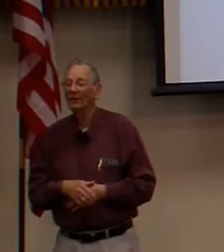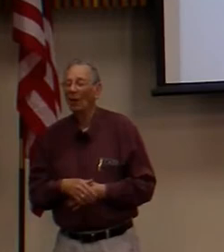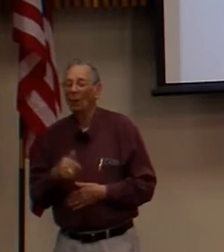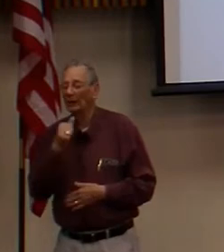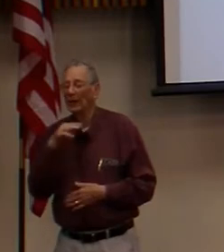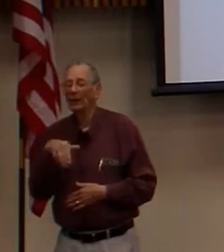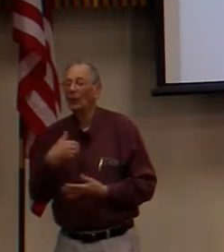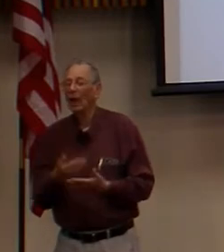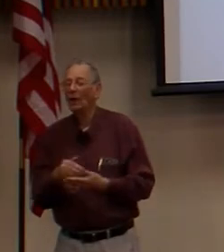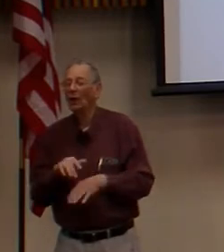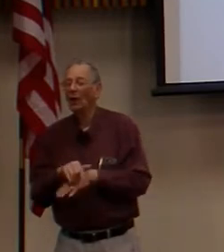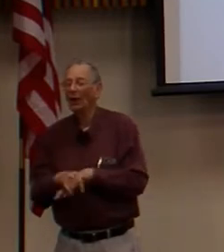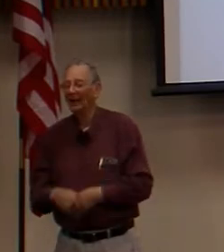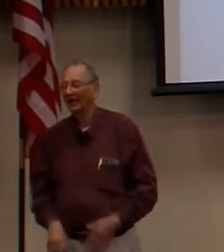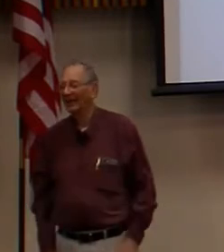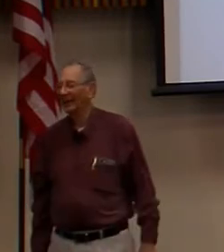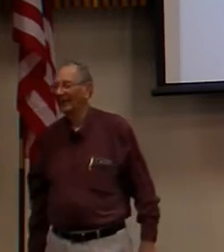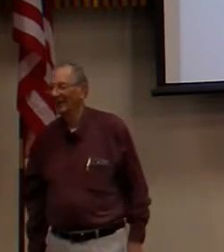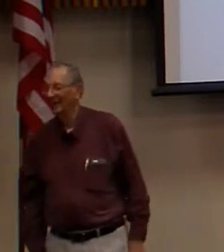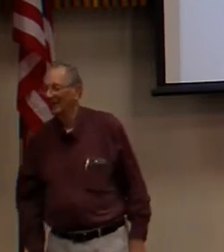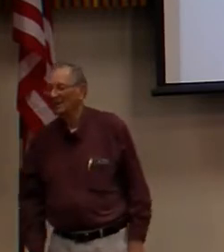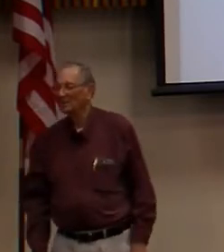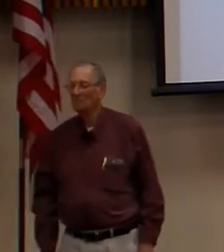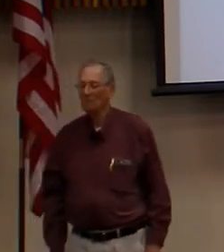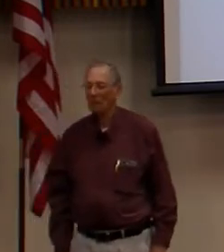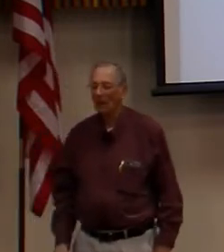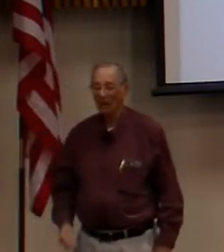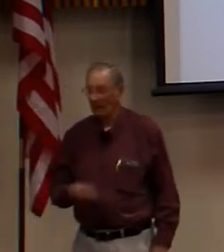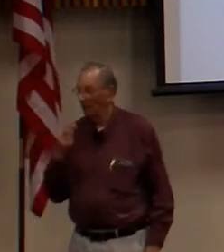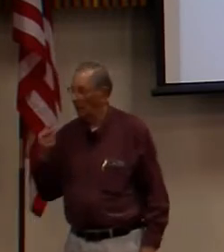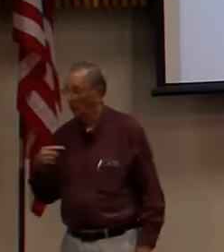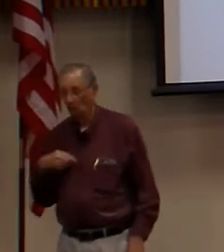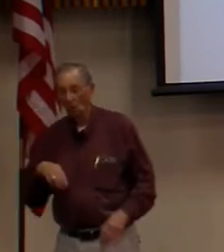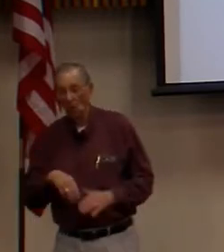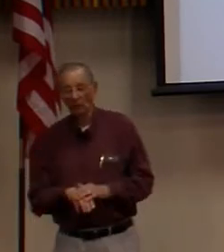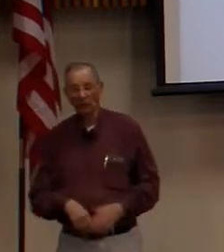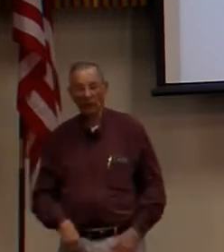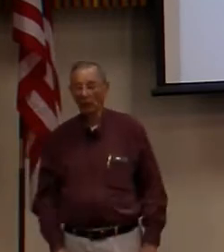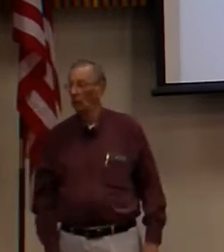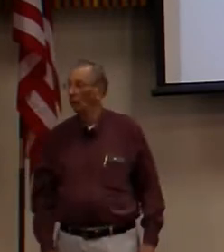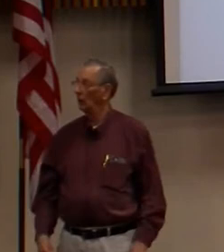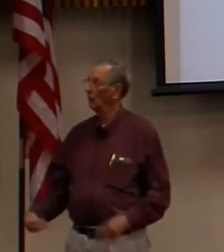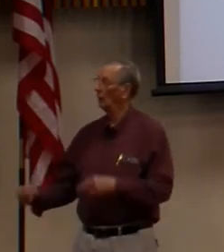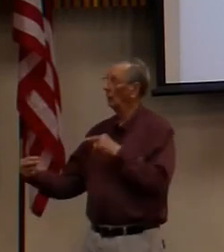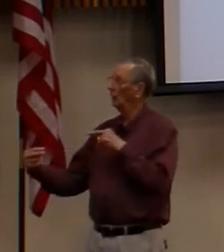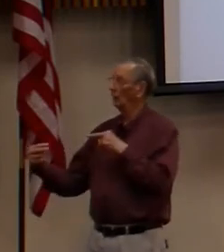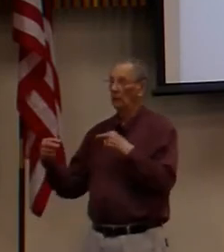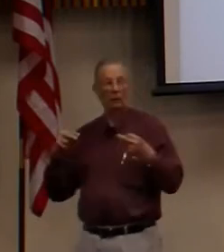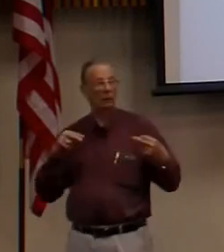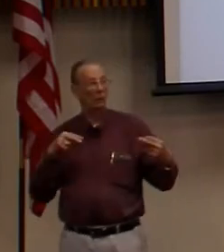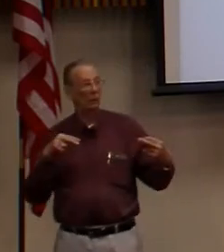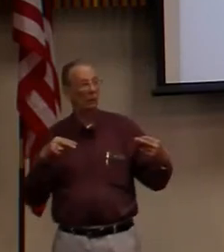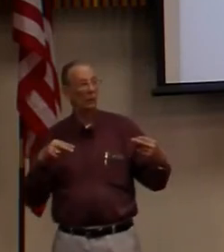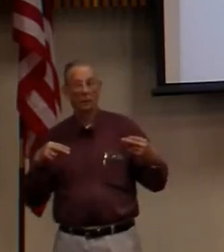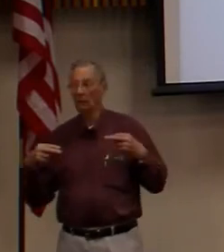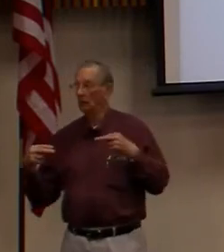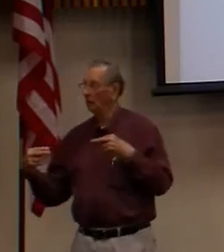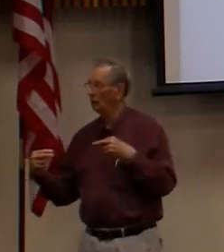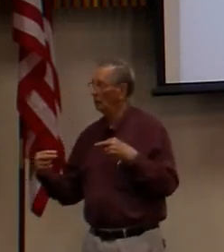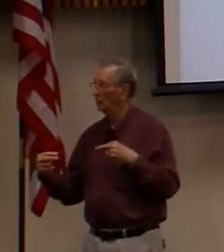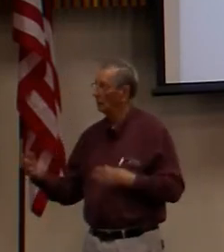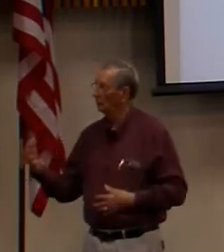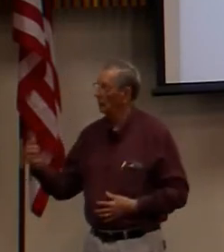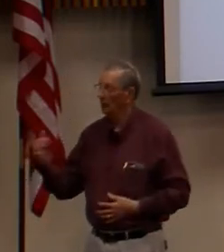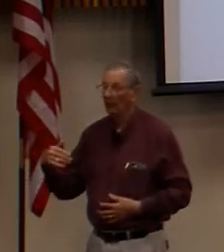ladies. And when they saw us, we walked in and they looked at us and we looked at them and they were like, come